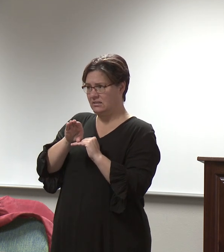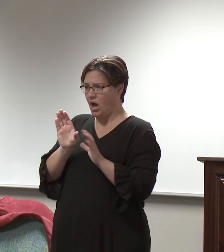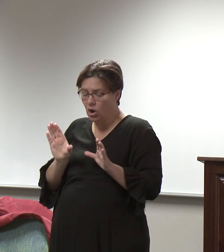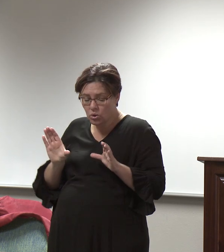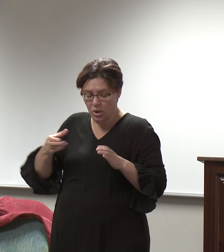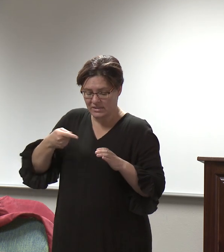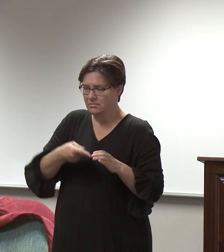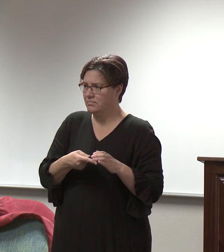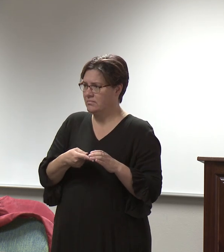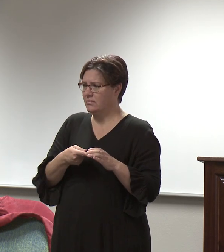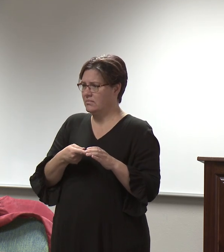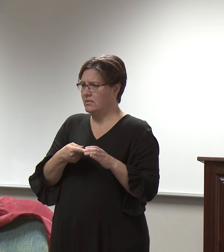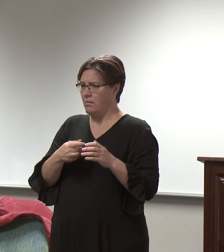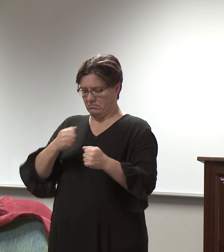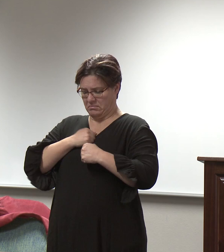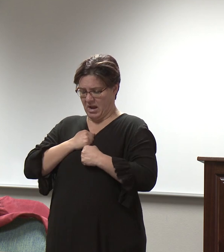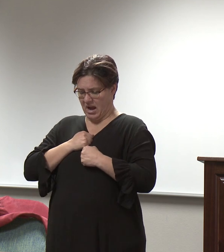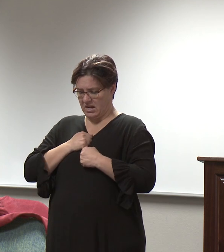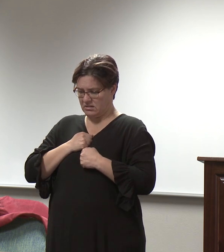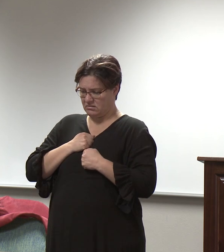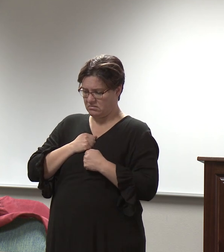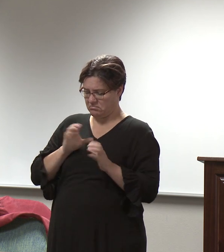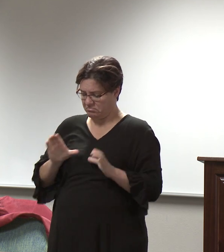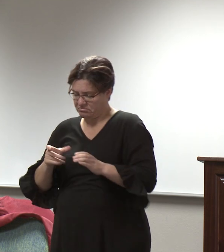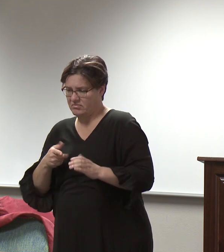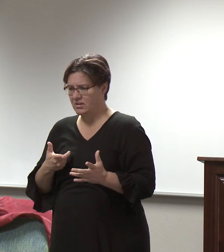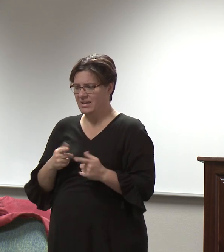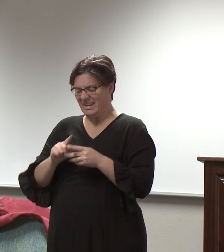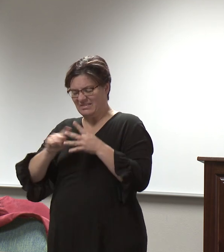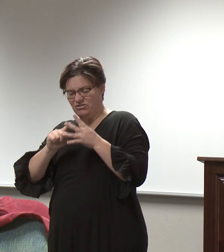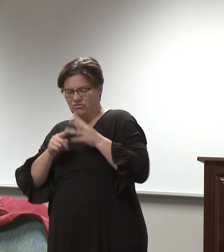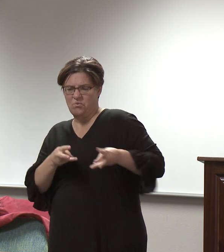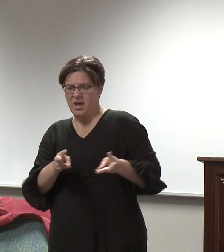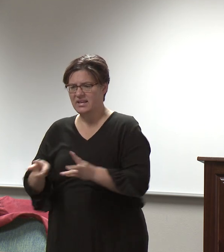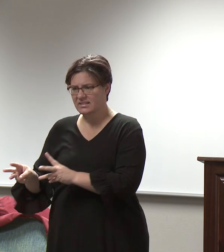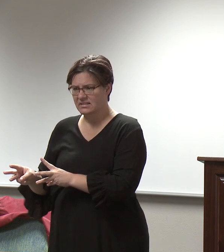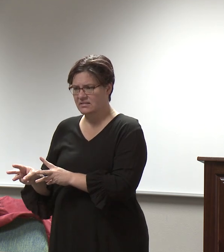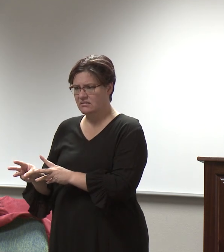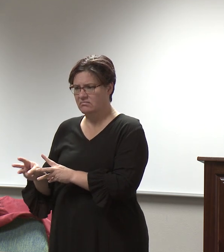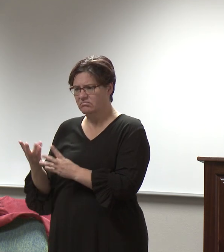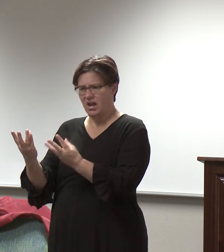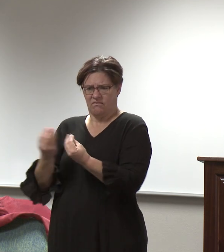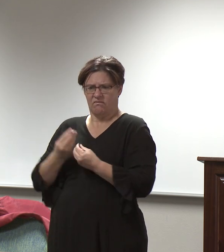colonialism, and patriarchy, in all very different forms, are with us.